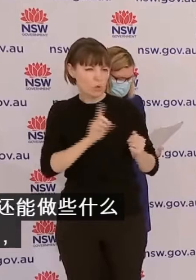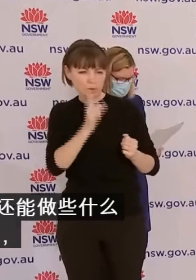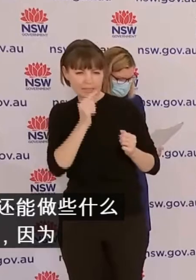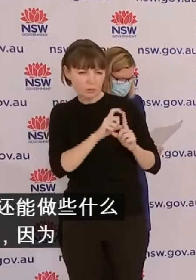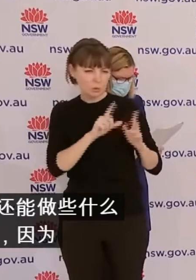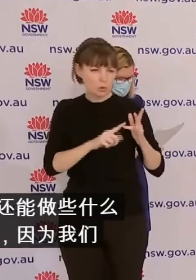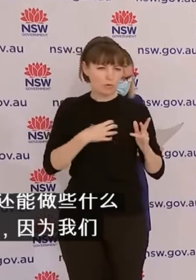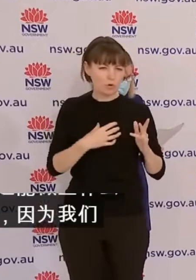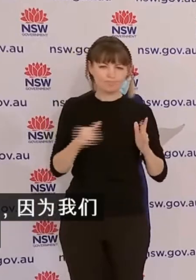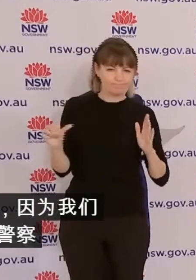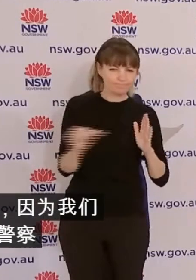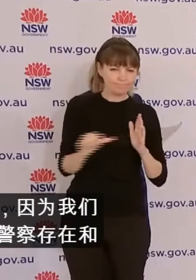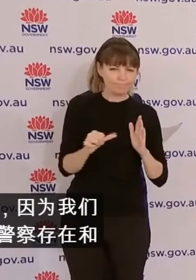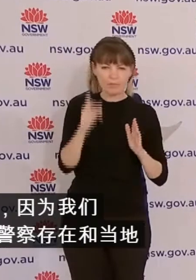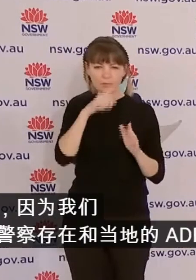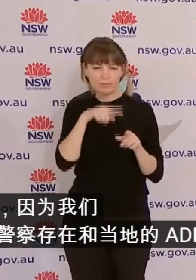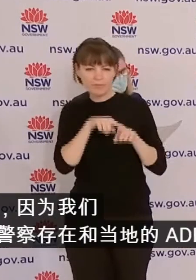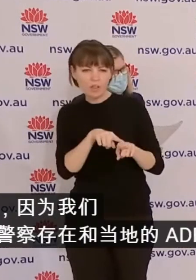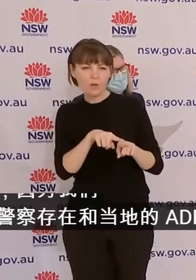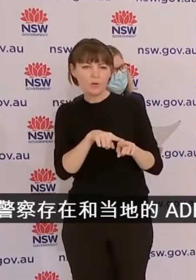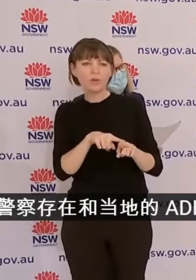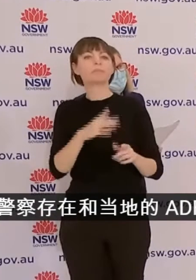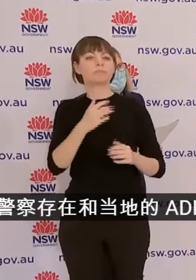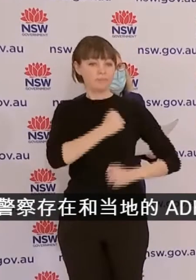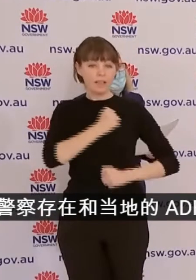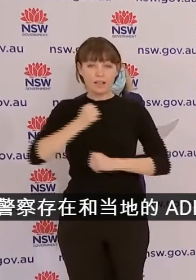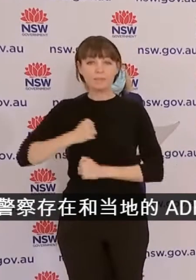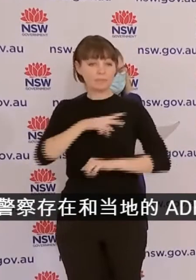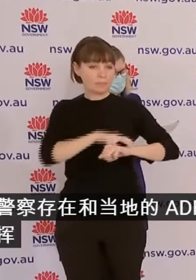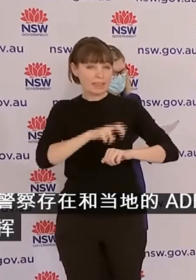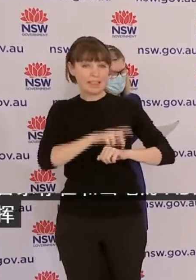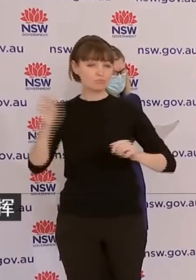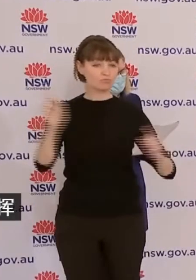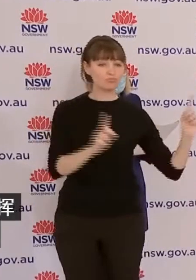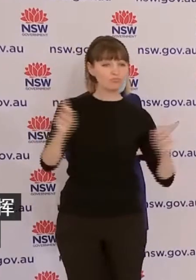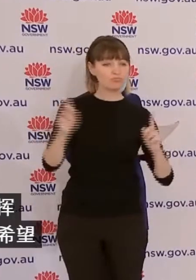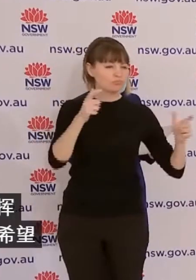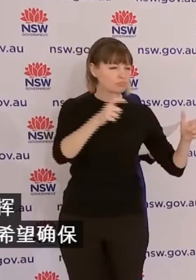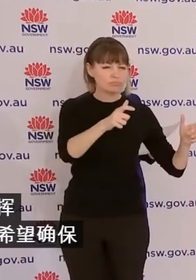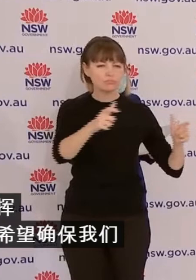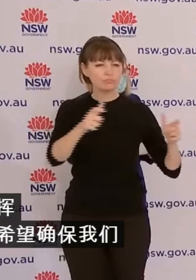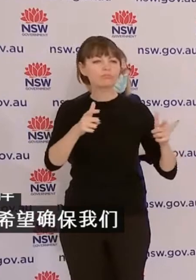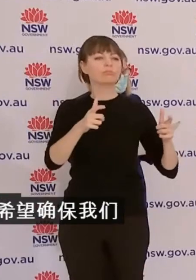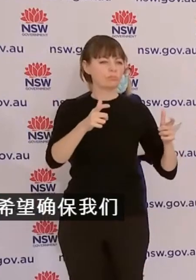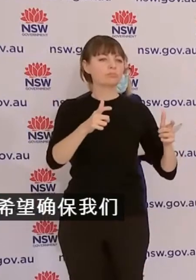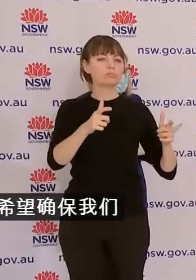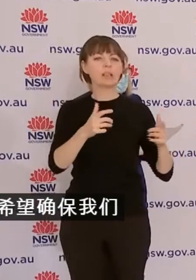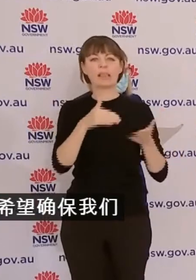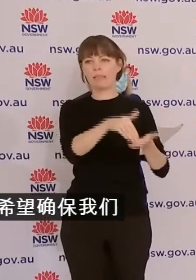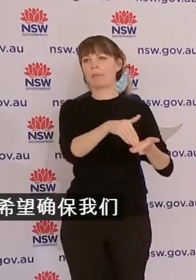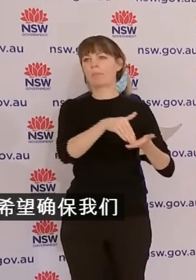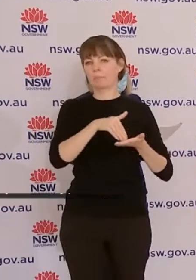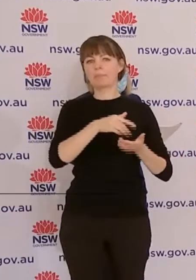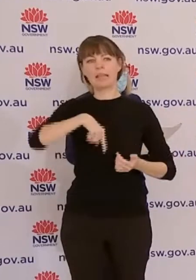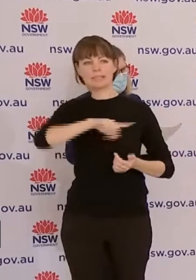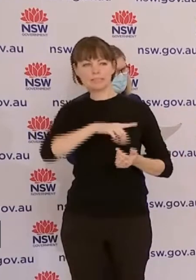compliance, because we know that a strong police presence, the ADF support that's on the ground is making a difference, and we want to make sure we capture those handful of